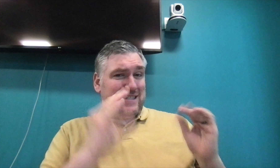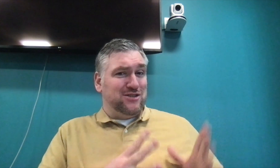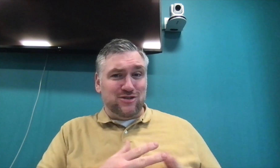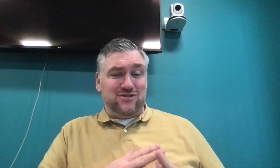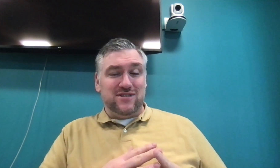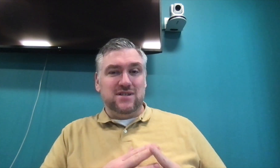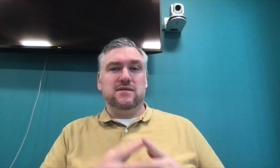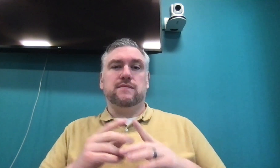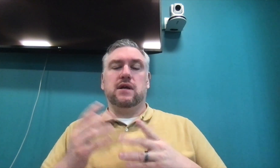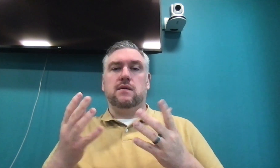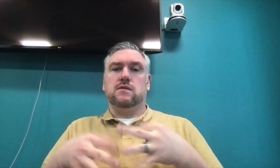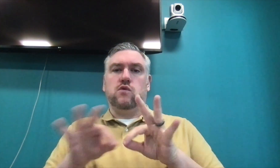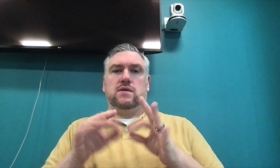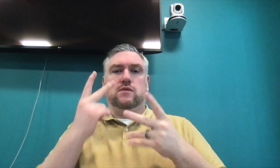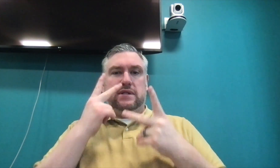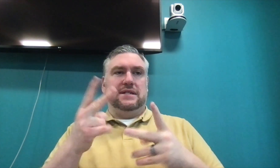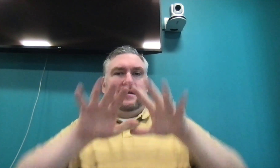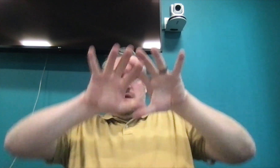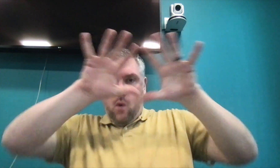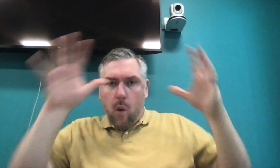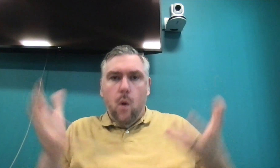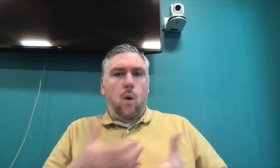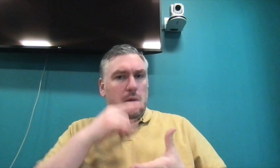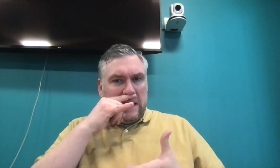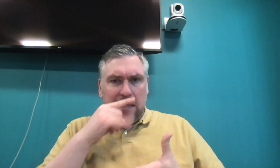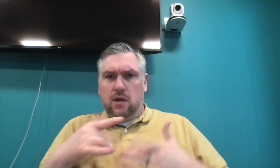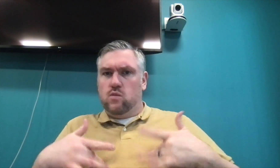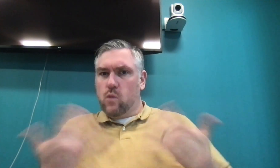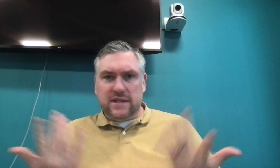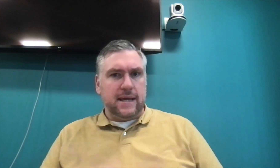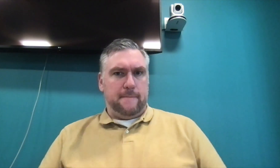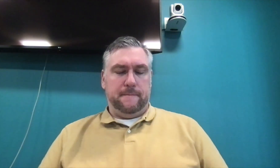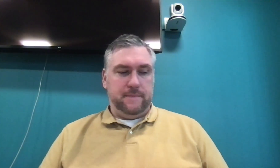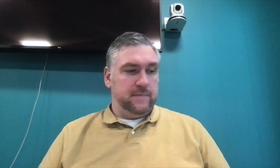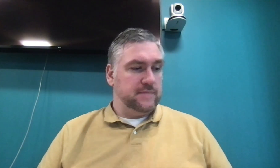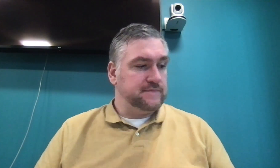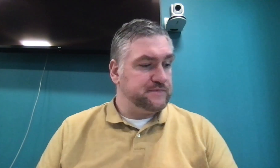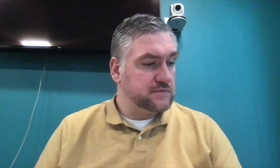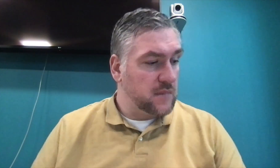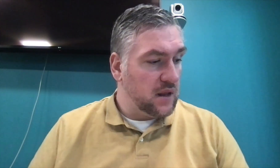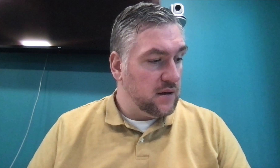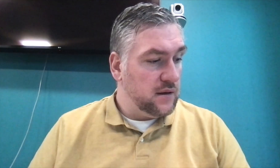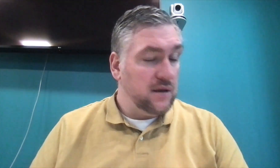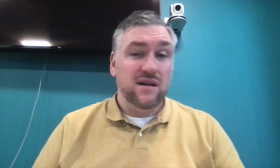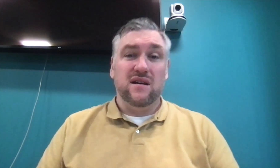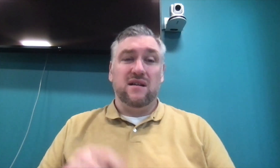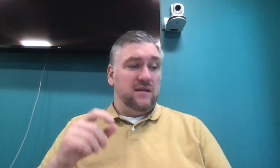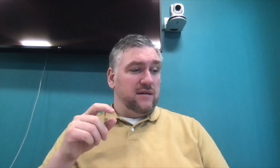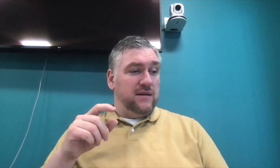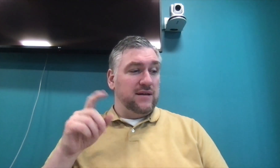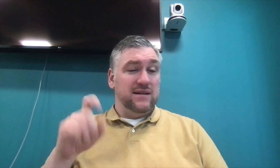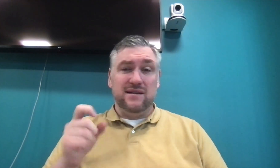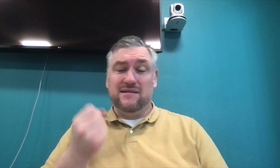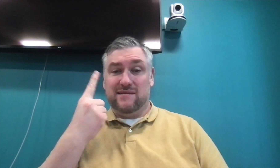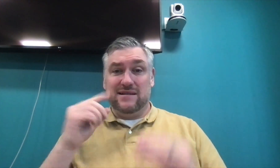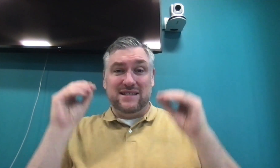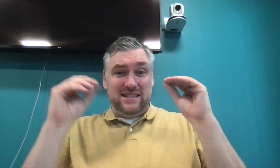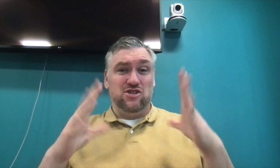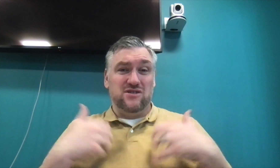Often we become islands just like teachers, and so we want to look at the whole kid. What is going on with them holistically? We